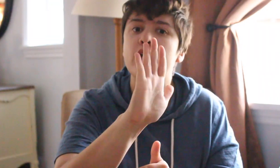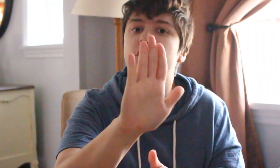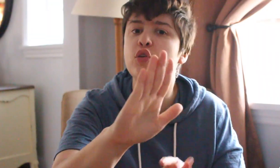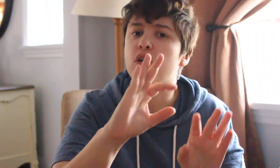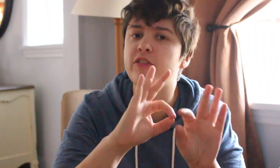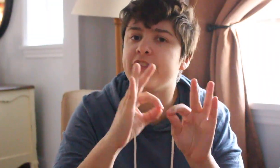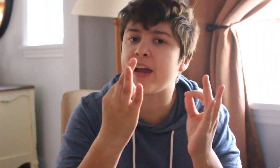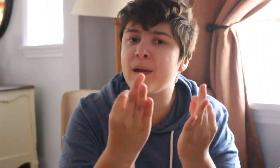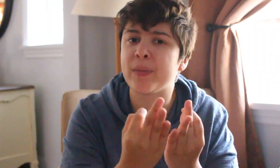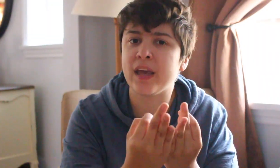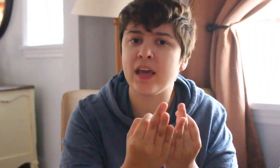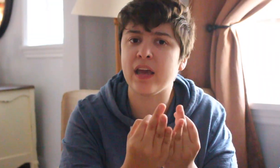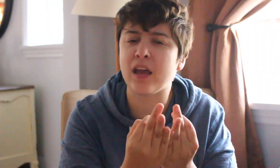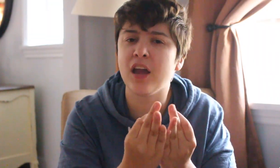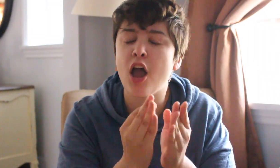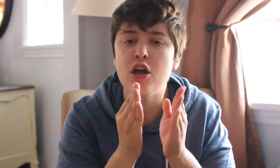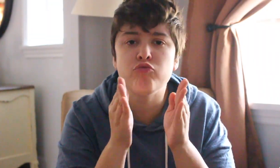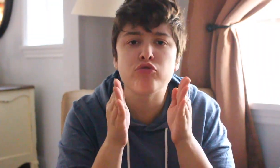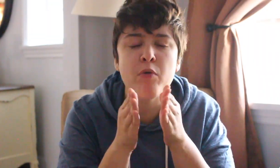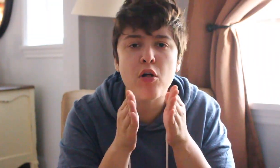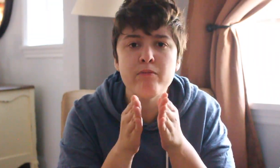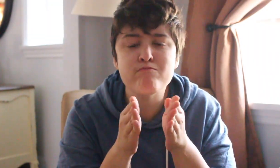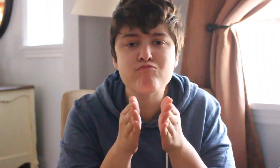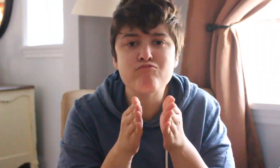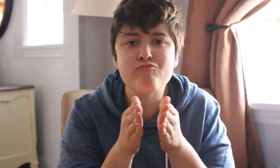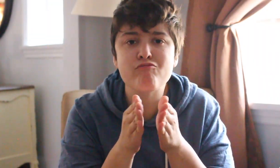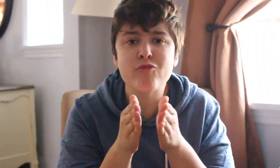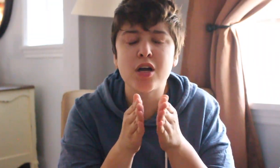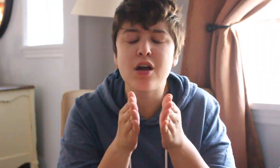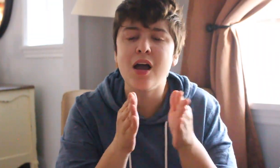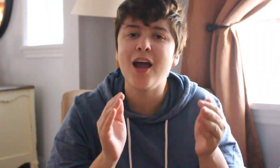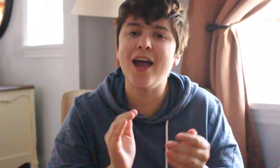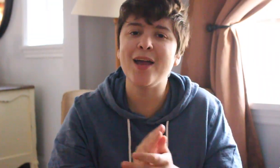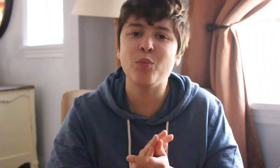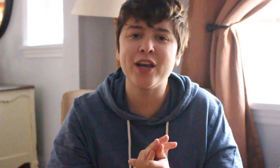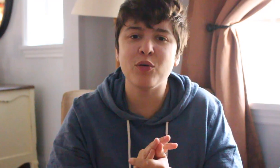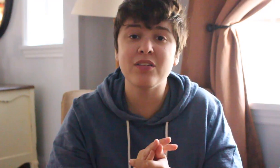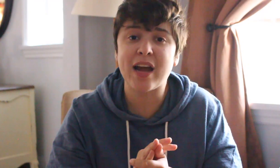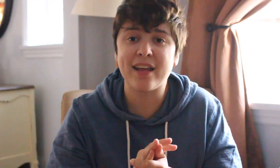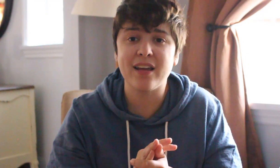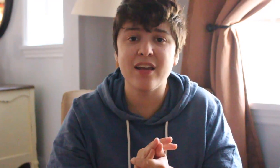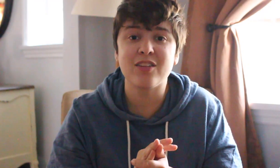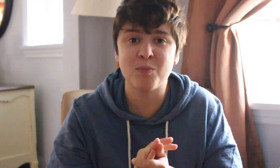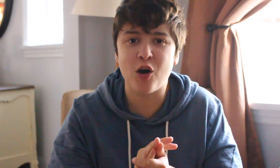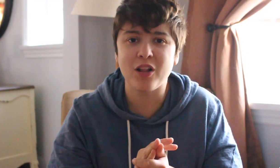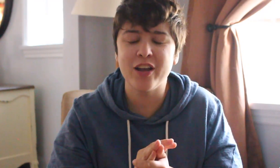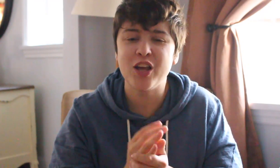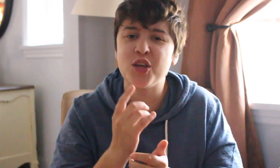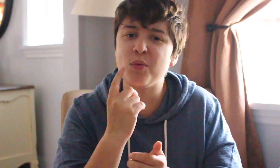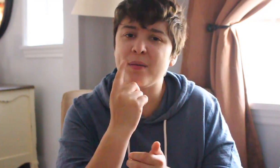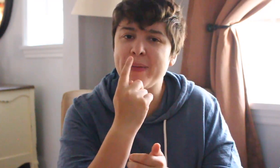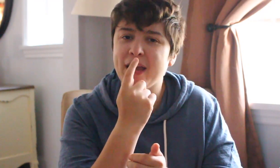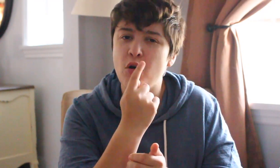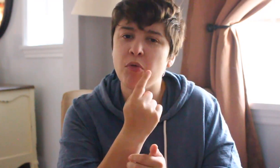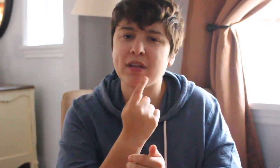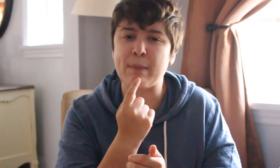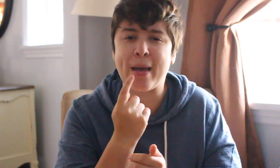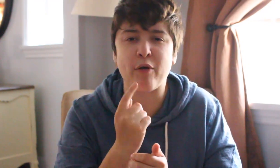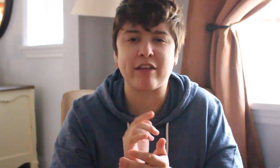Your family small. And when you are signing small you want to make almost like a pouting